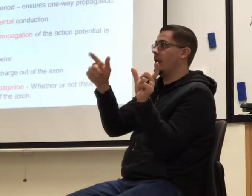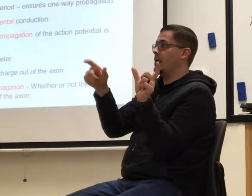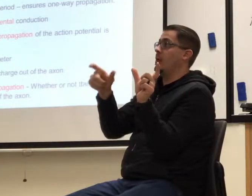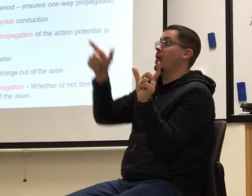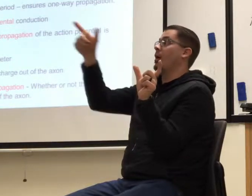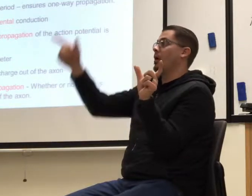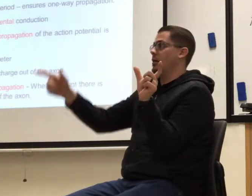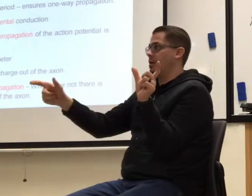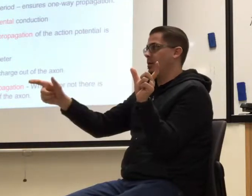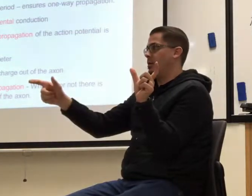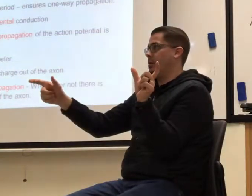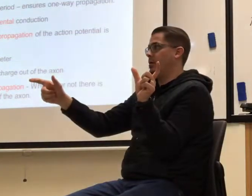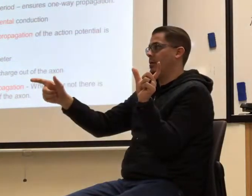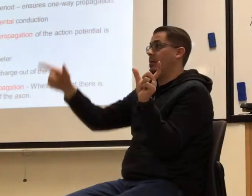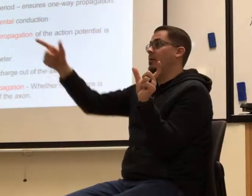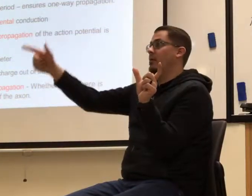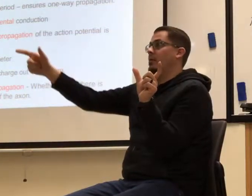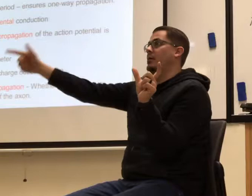And then jump,